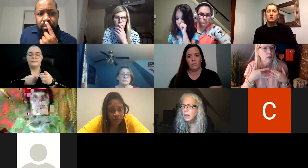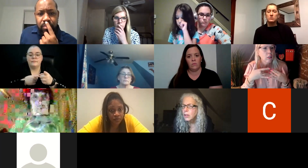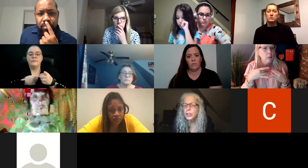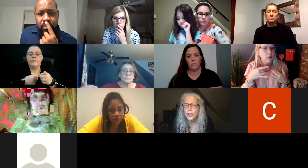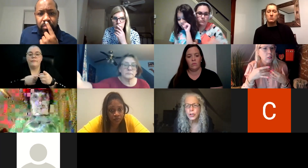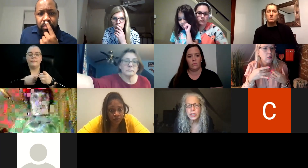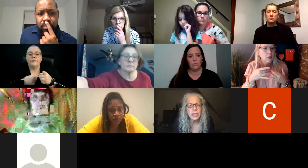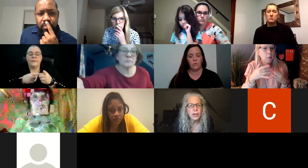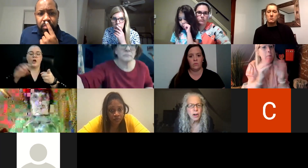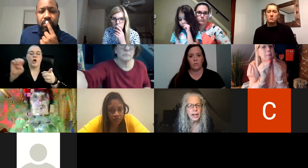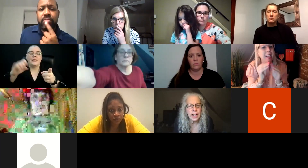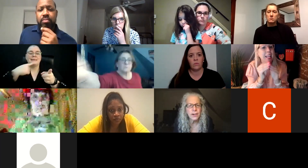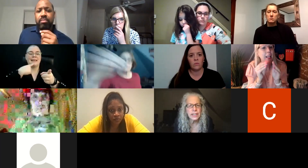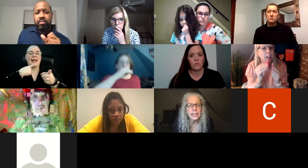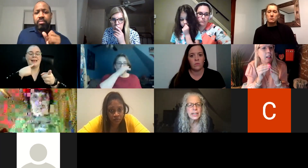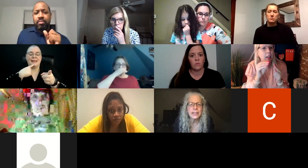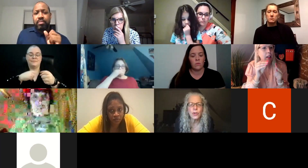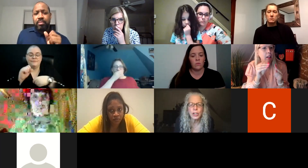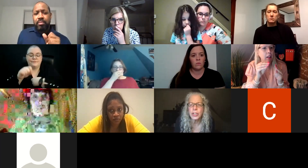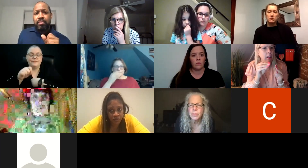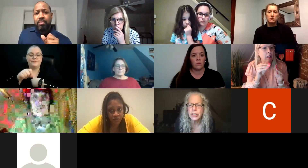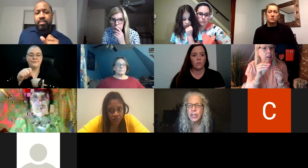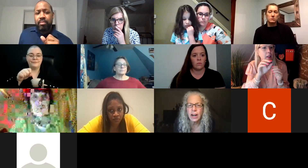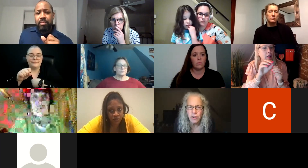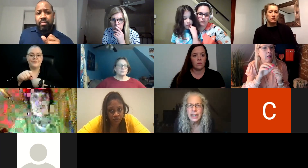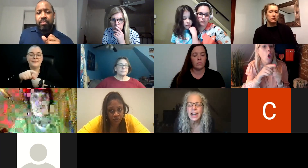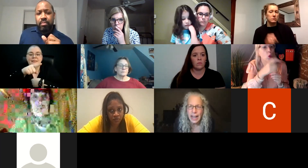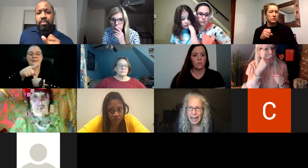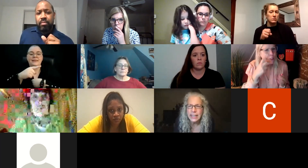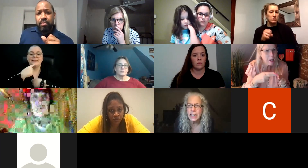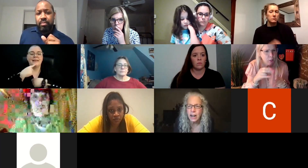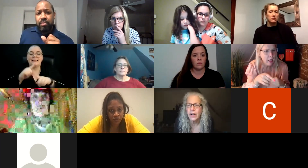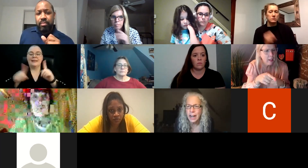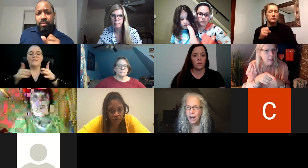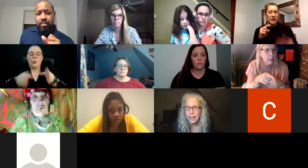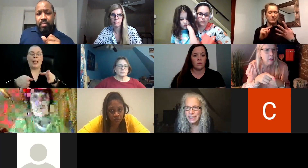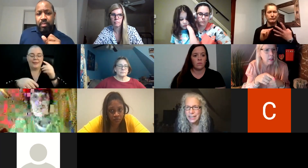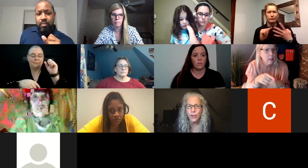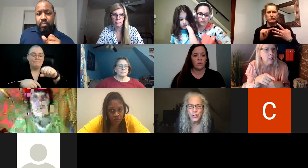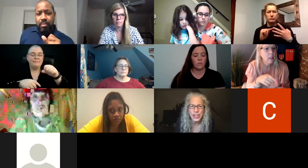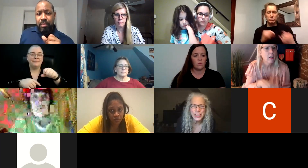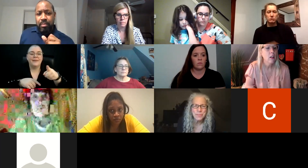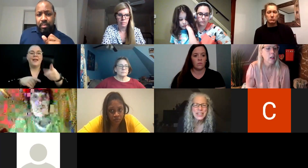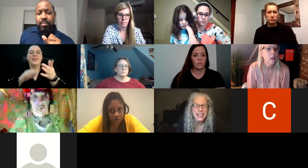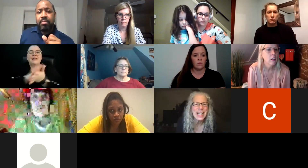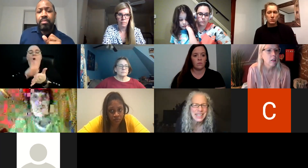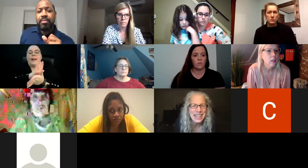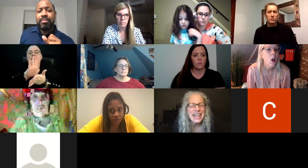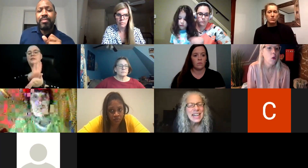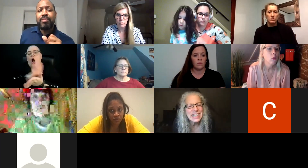the concerns that RIRID, yes, Ernest just mentioned that, RIAD and RIRID. Oh, you did just mention it? Yes. He said